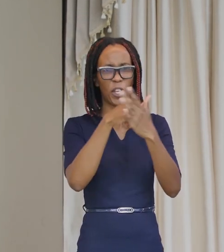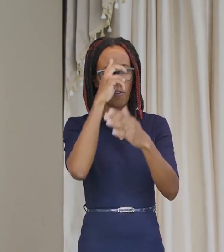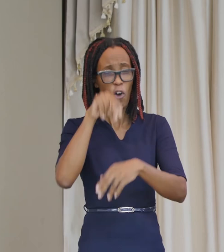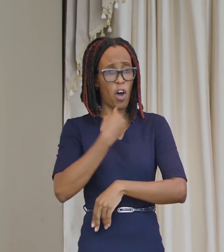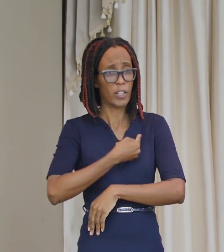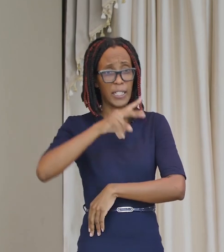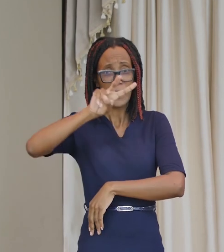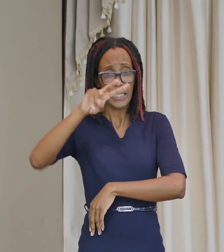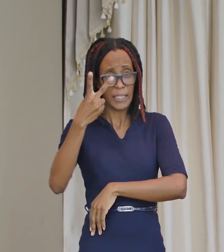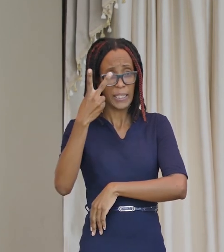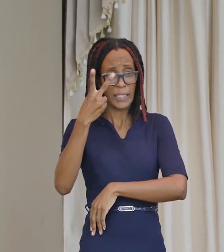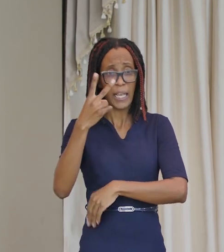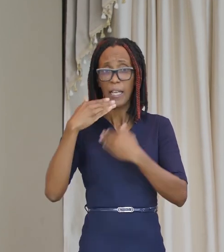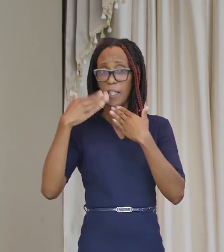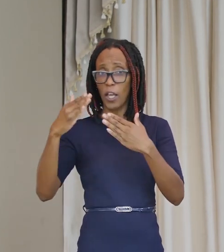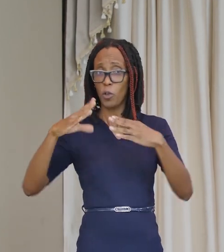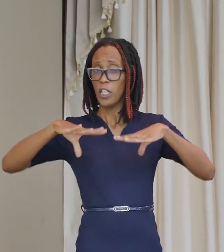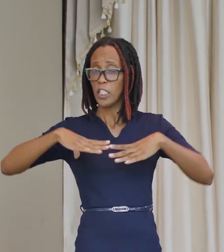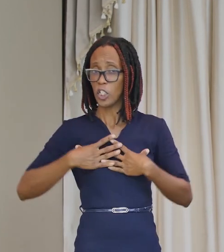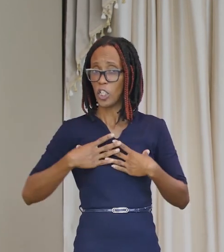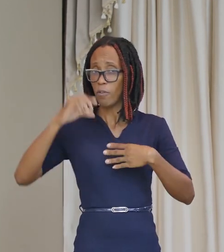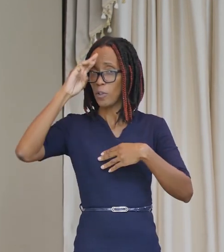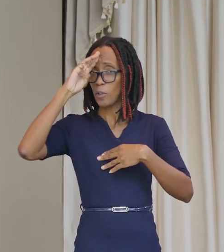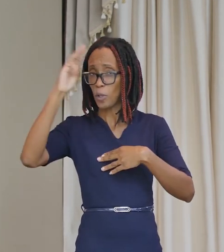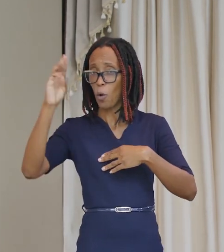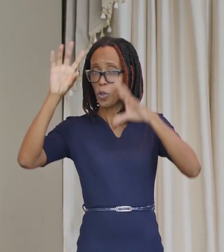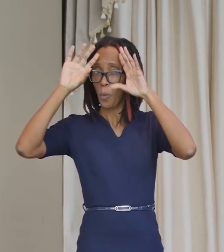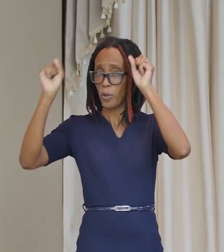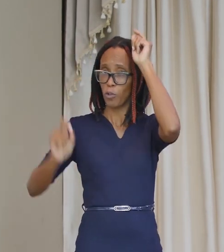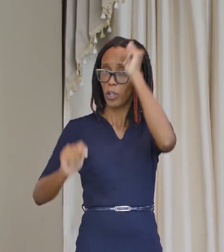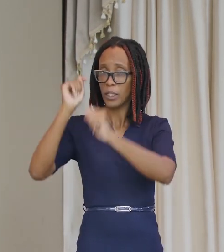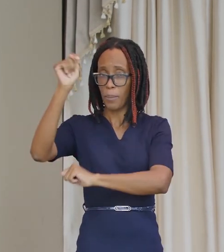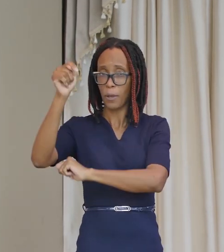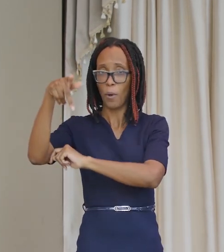like to thank the Chief Scout, the President of the Republic of Trinidad and Tobago,